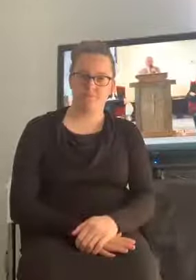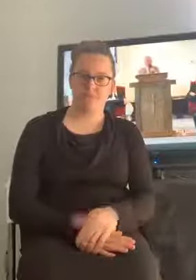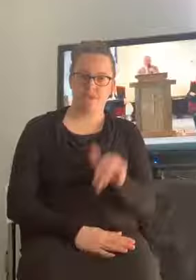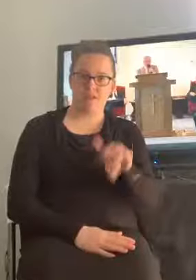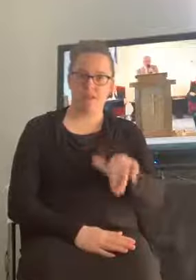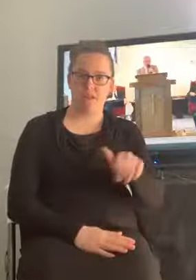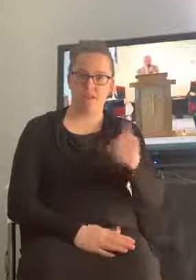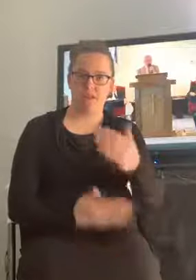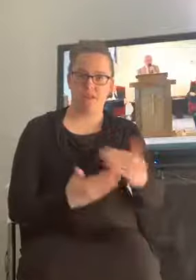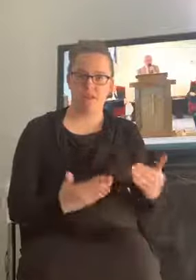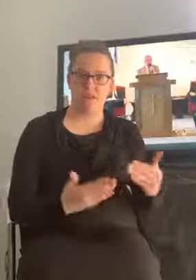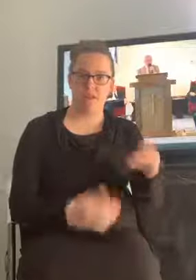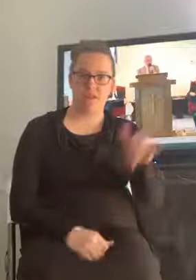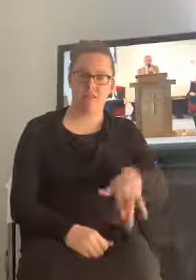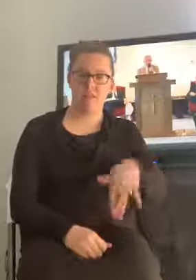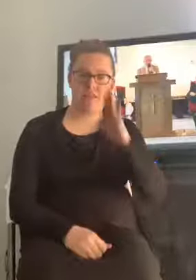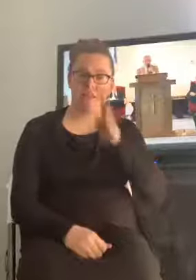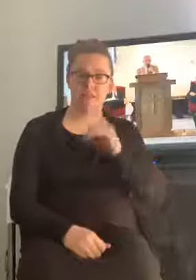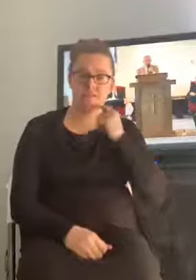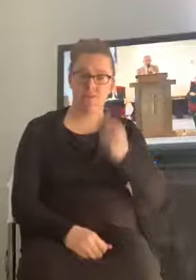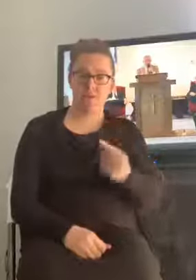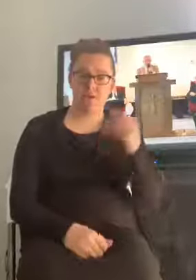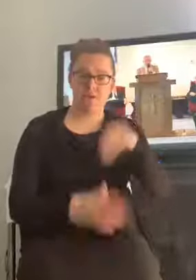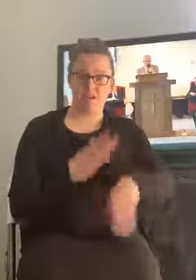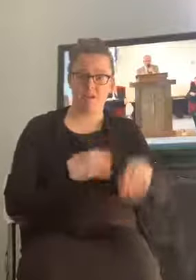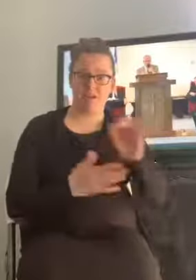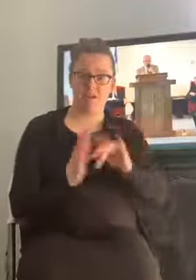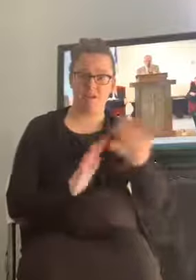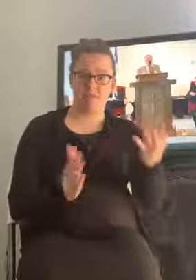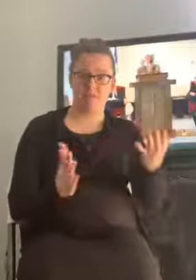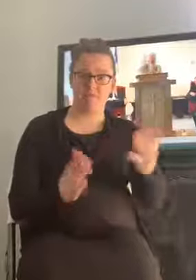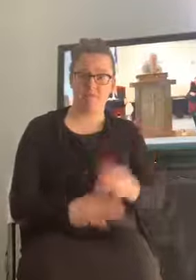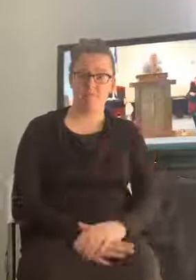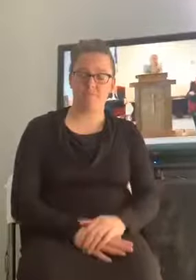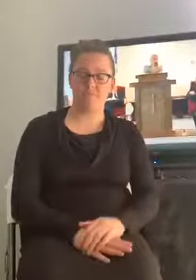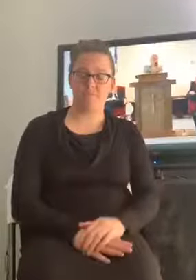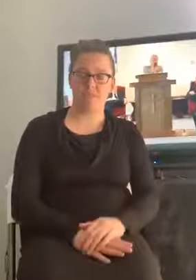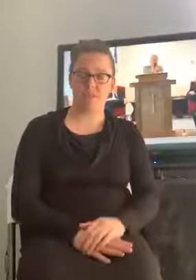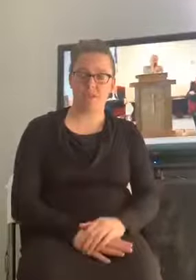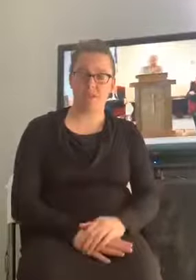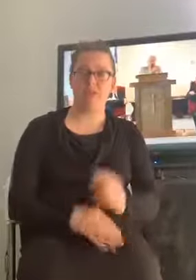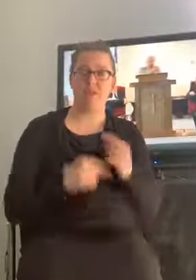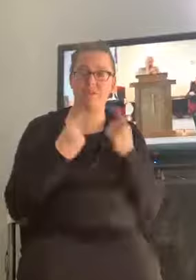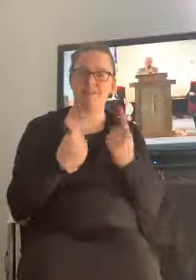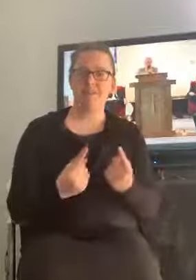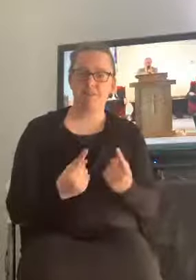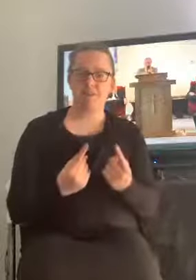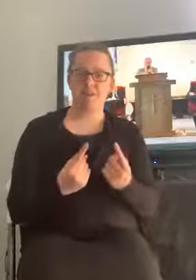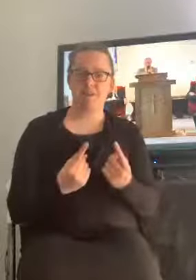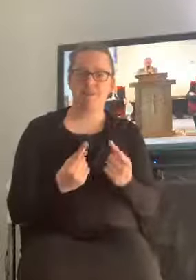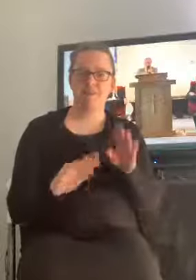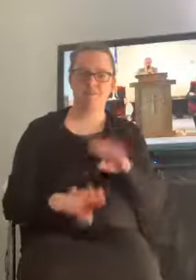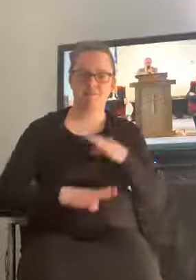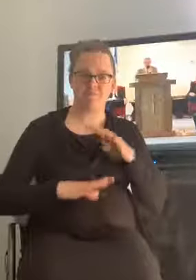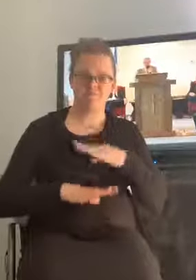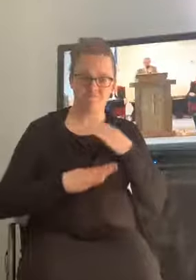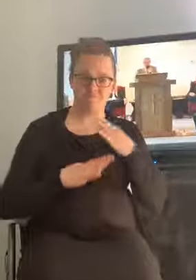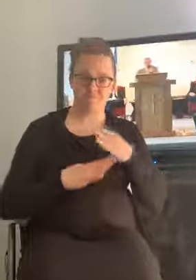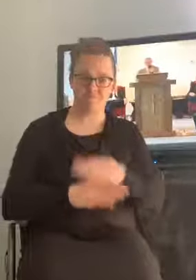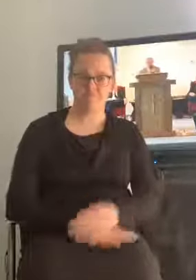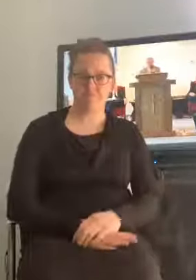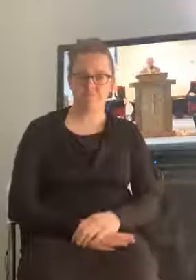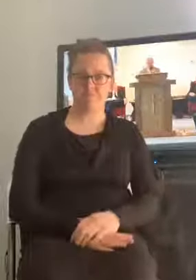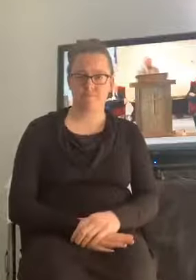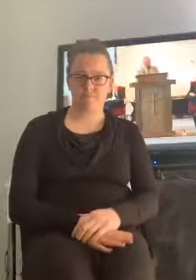thing that God has spoken in His Word is going to be fulfilled.